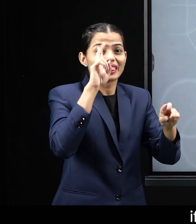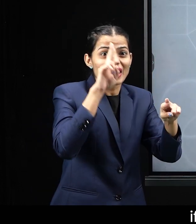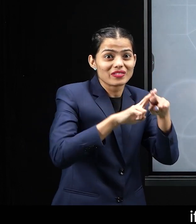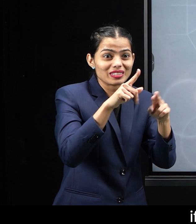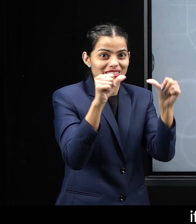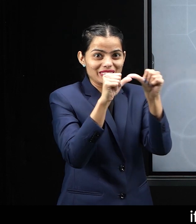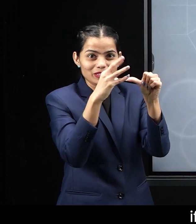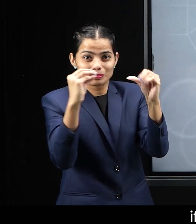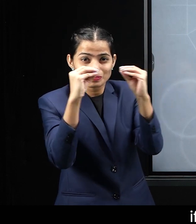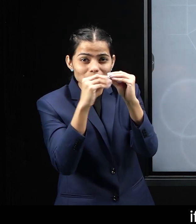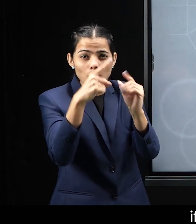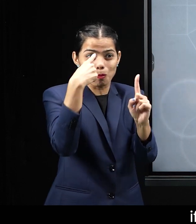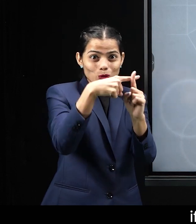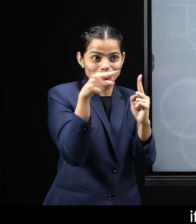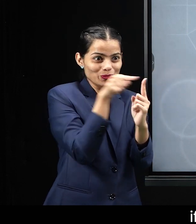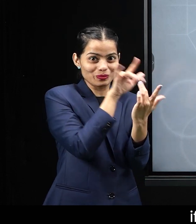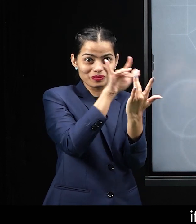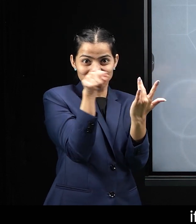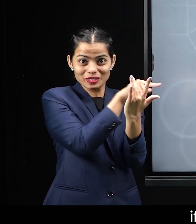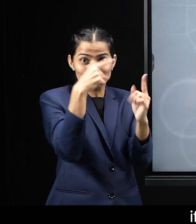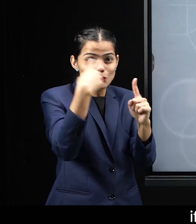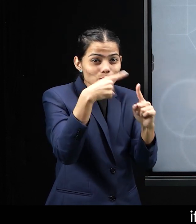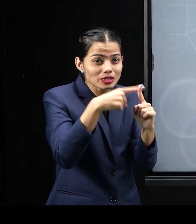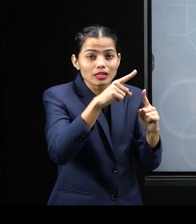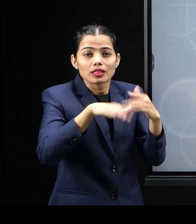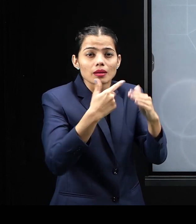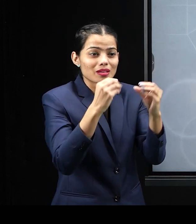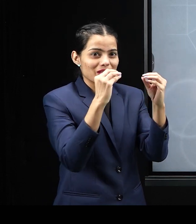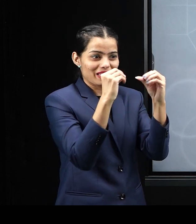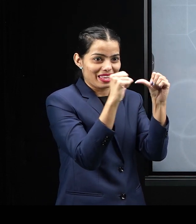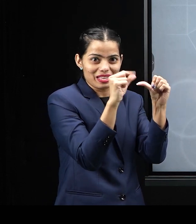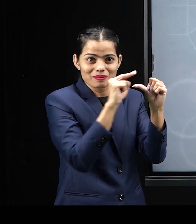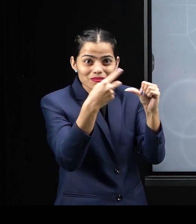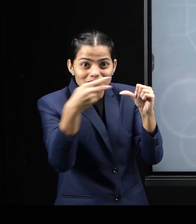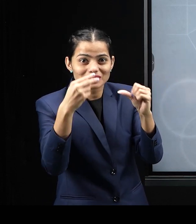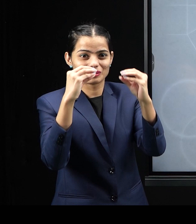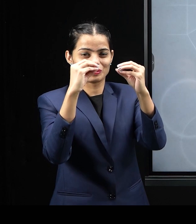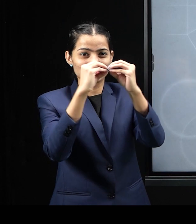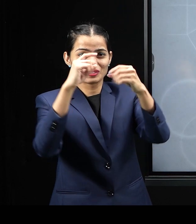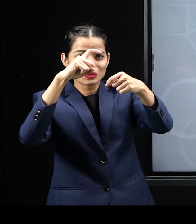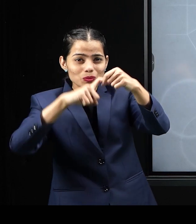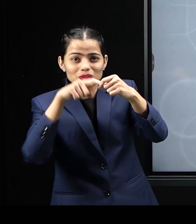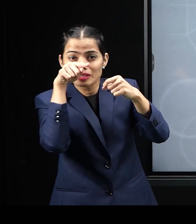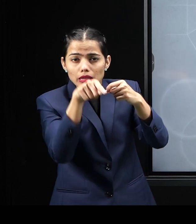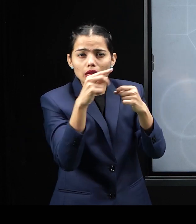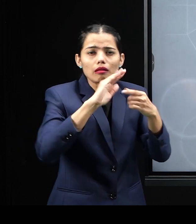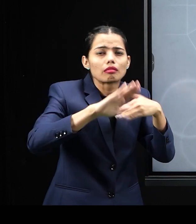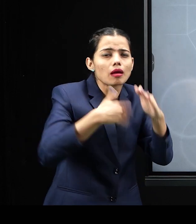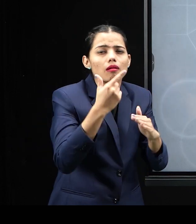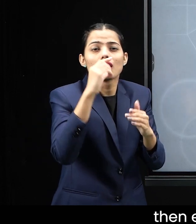If A and B are positive integers such that A is equal to BQ plus R,